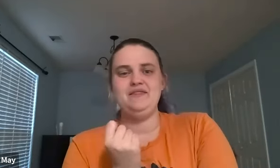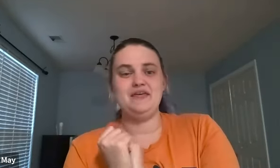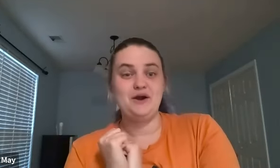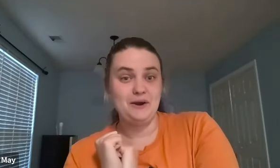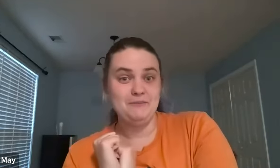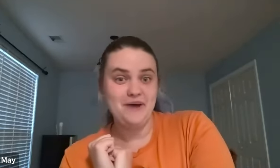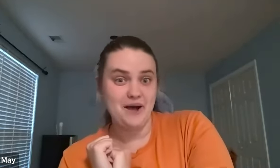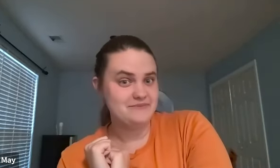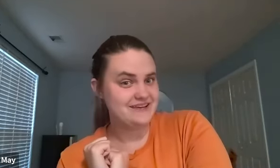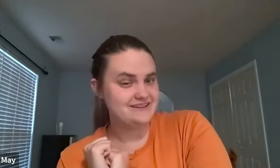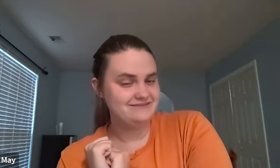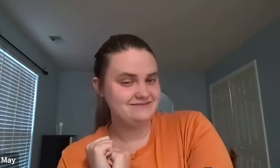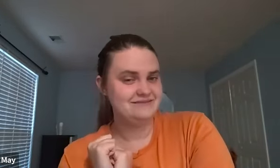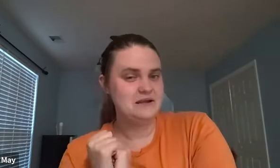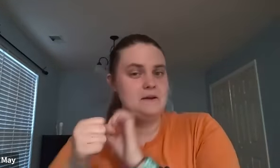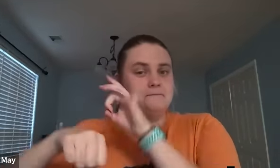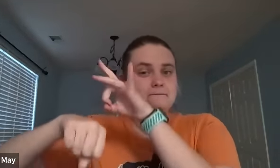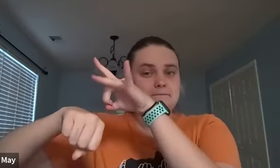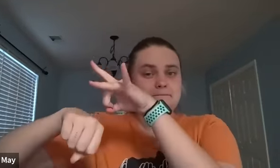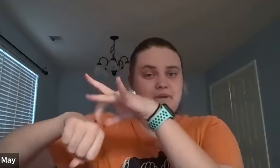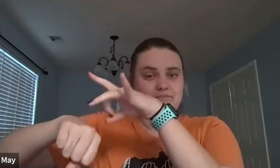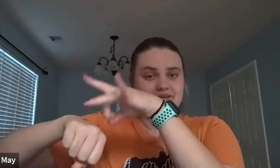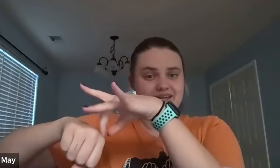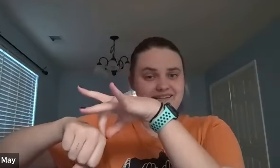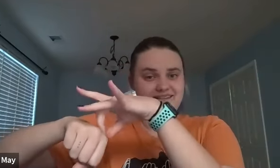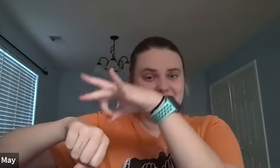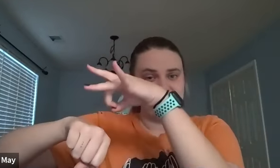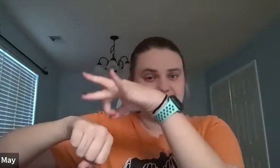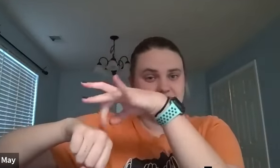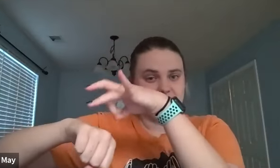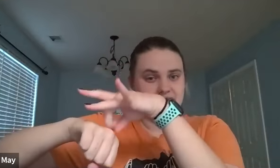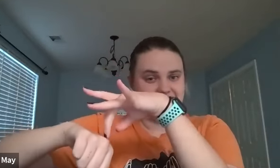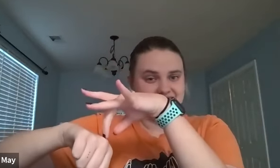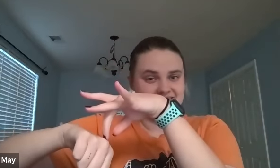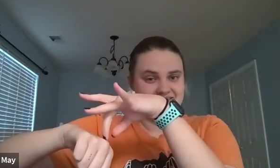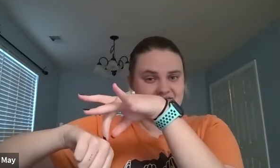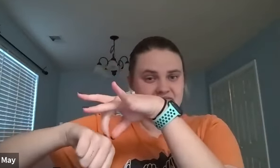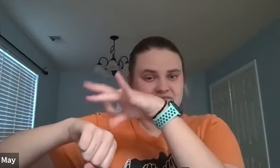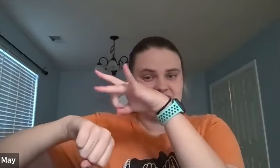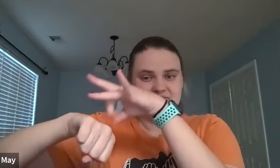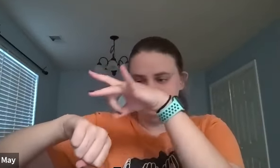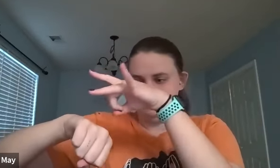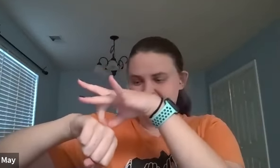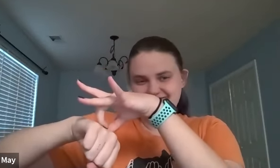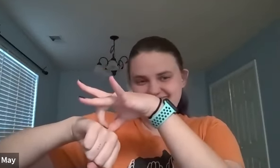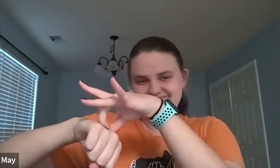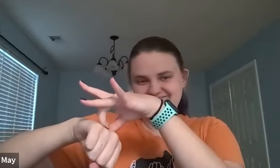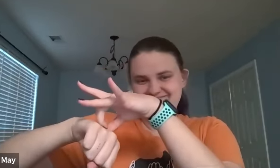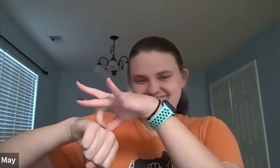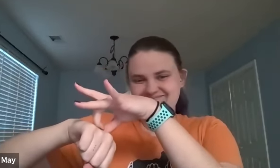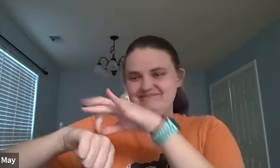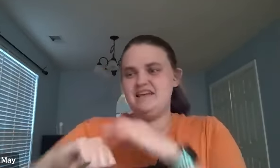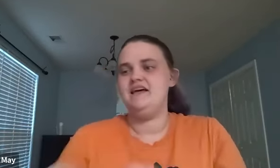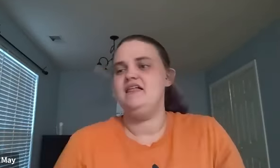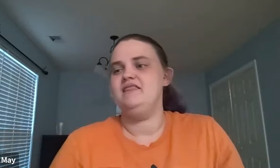Then our pumpkin, pumpkin, pumpkin, pumpkin. Then